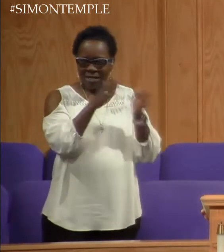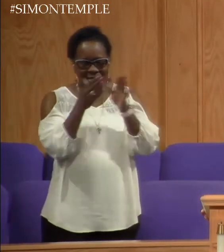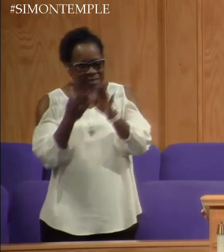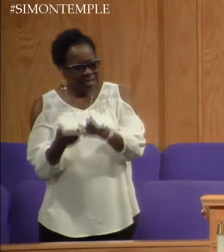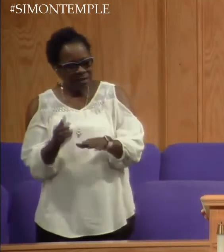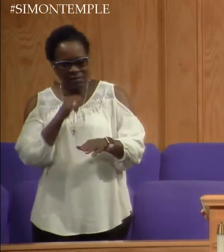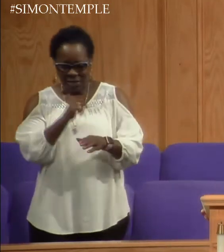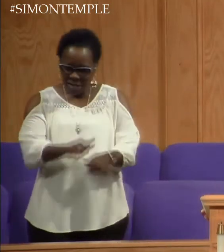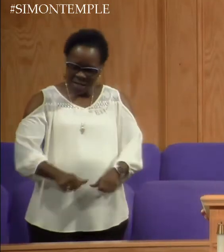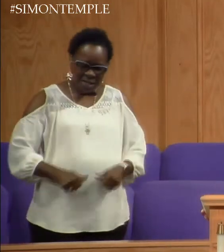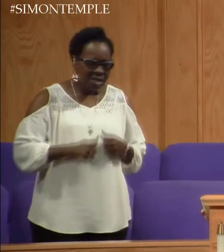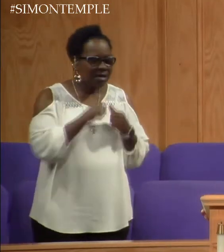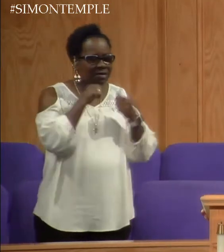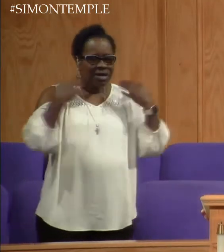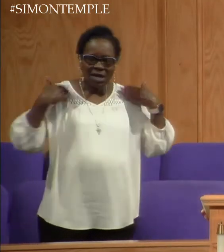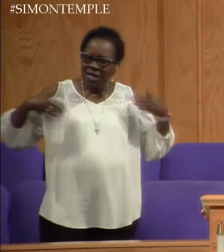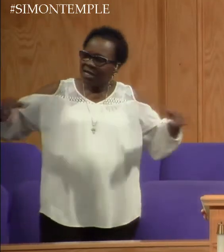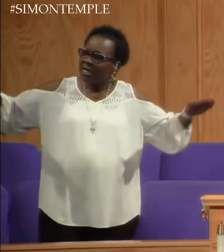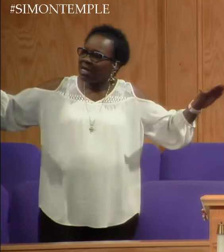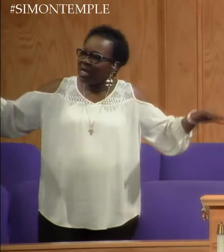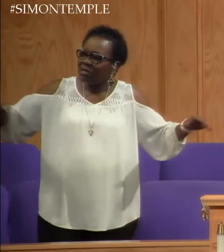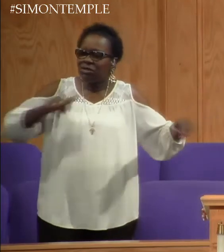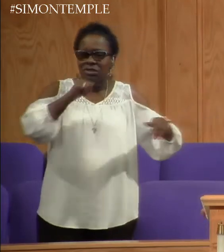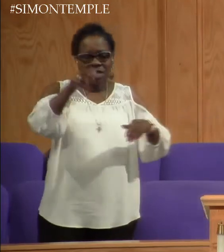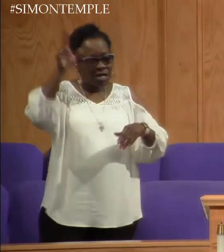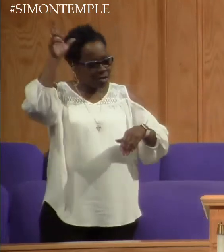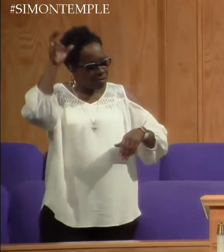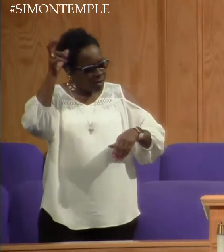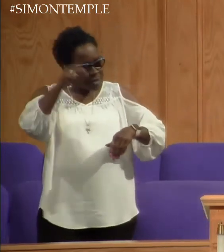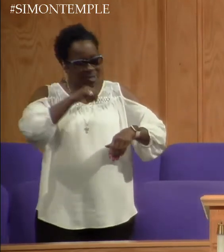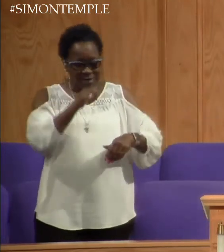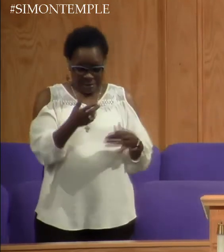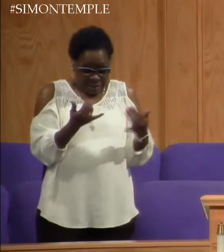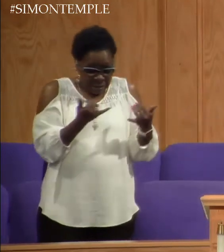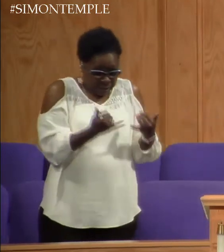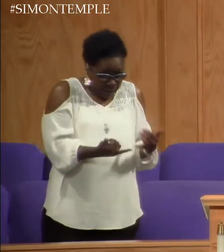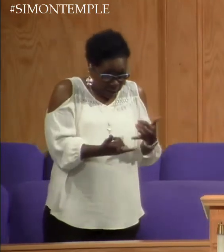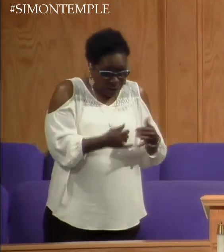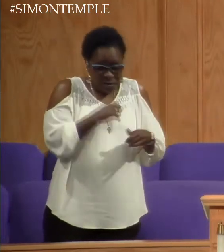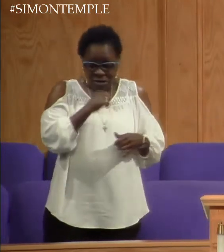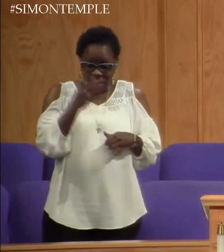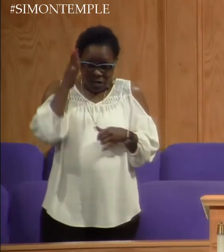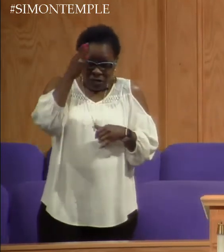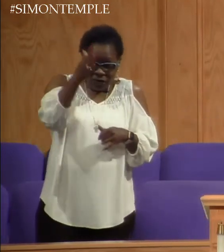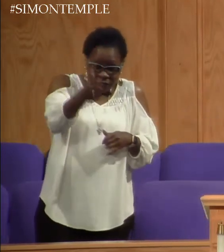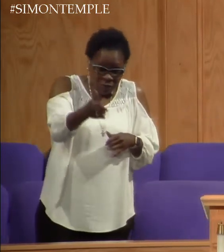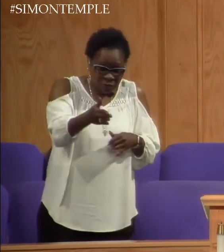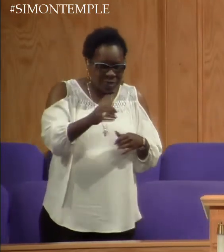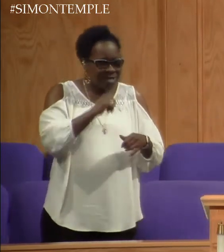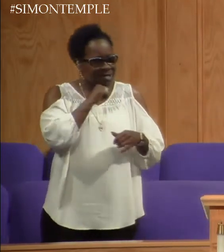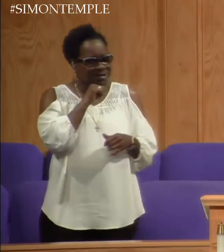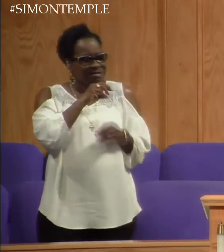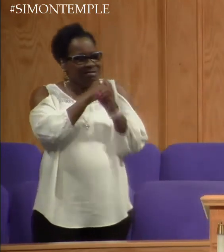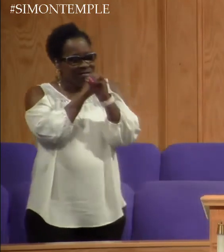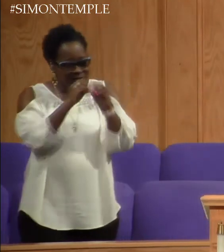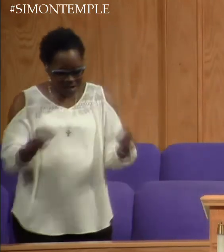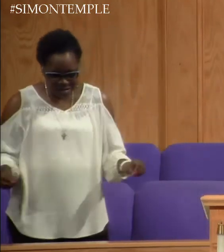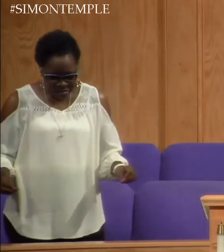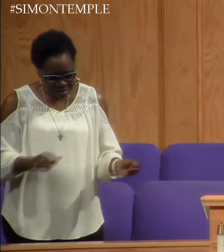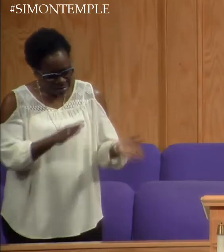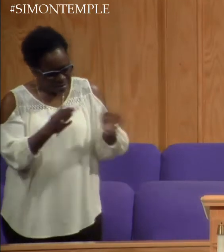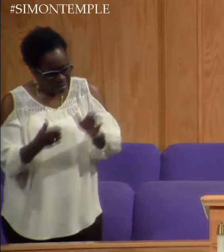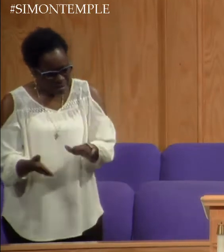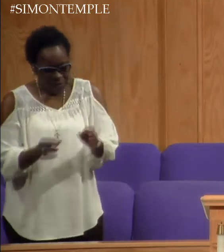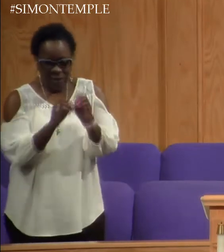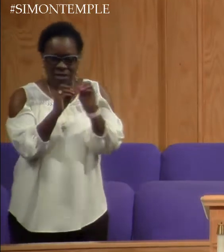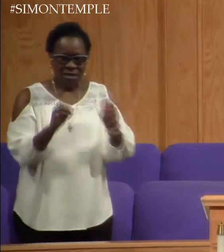neither angels, nor demons, neither the present, nor the future, nor any powers, neither height, nor depth, or